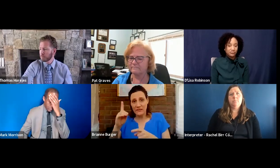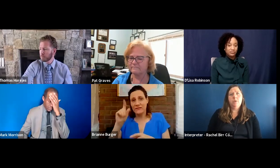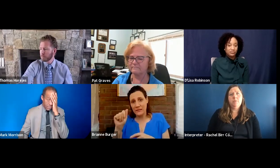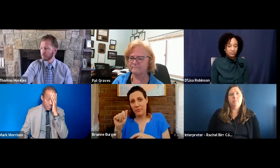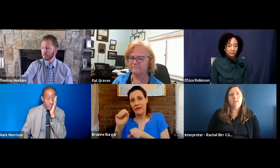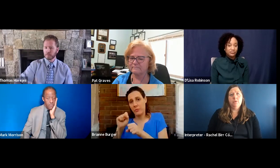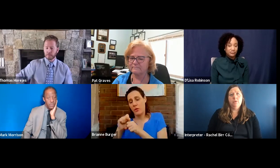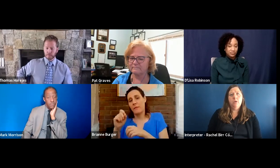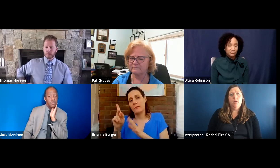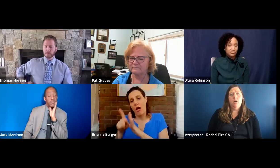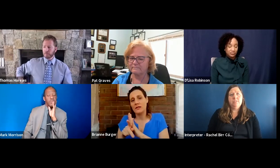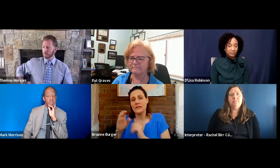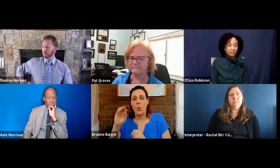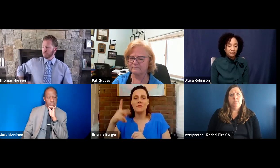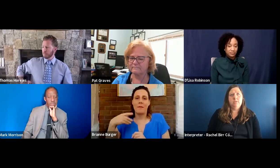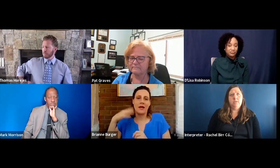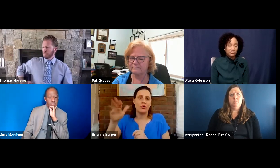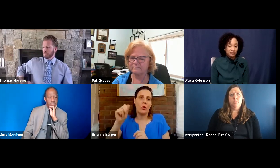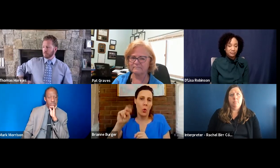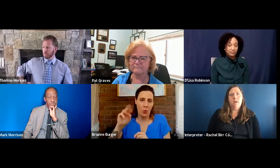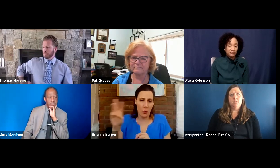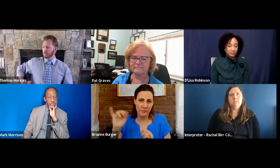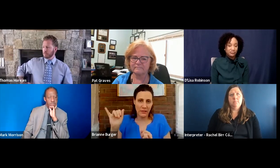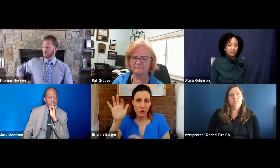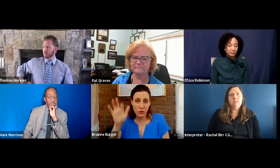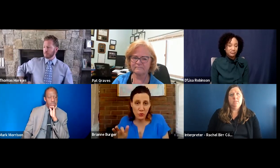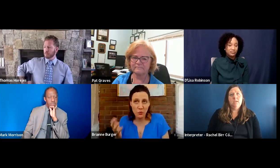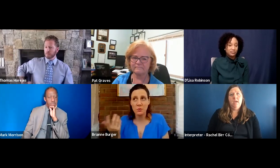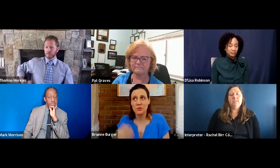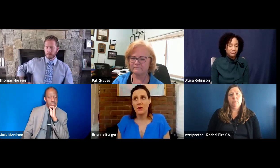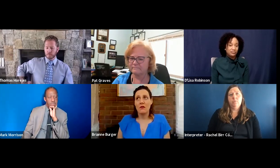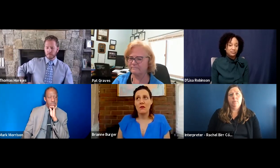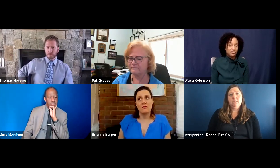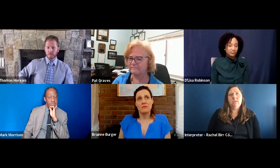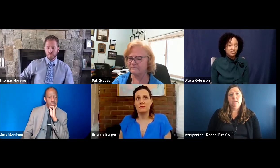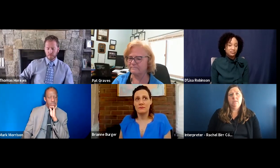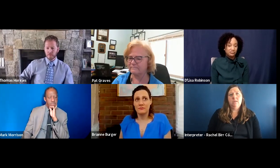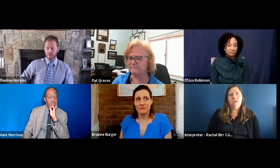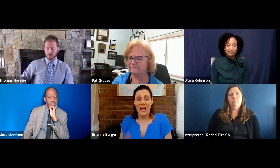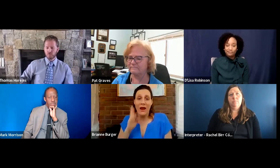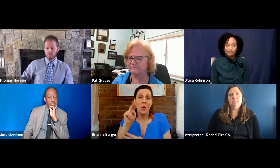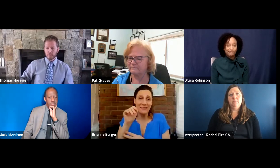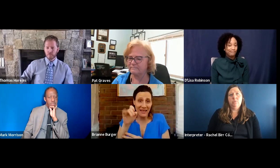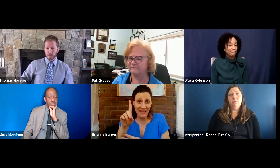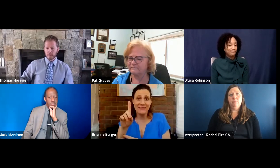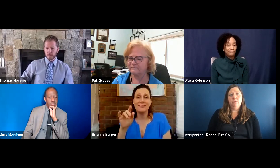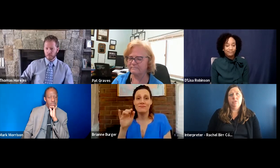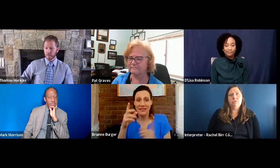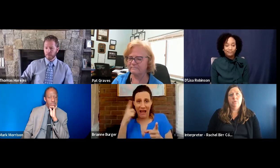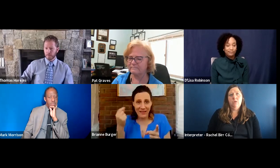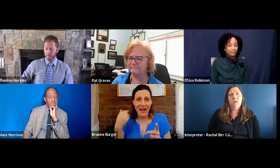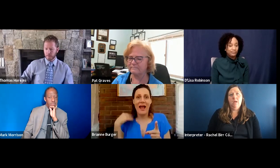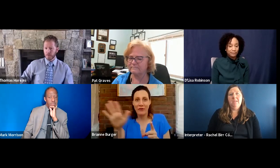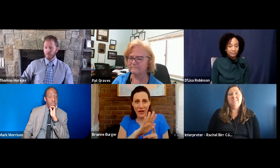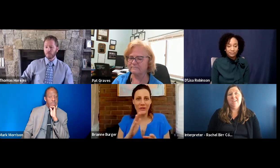So the Department of Labor, Office of Disability and Employment Possibilities has their own website. That would be something you could refer